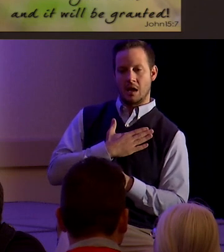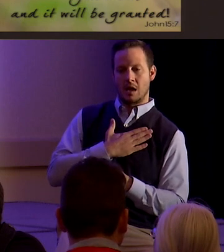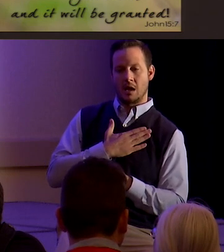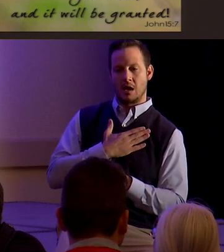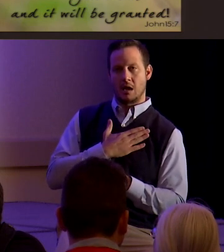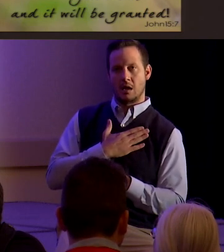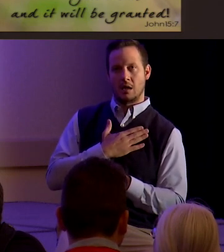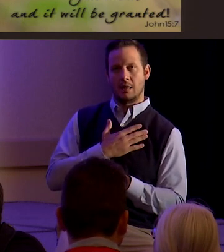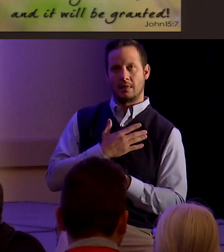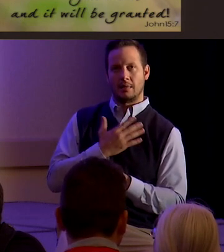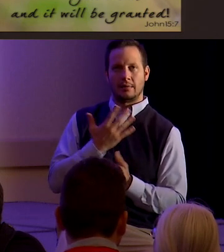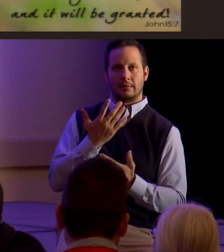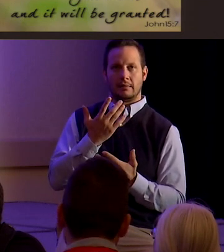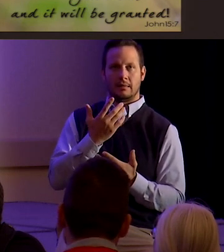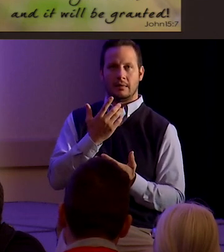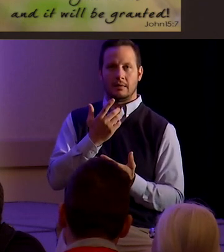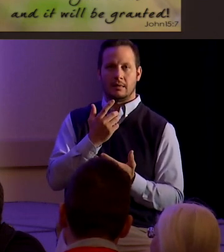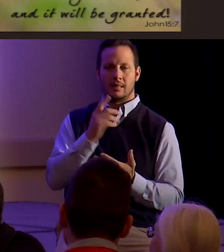God.